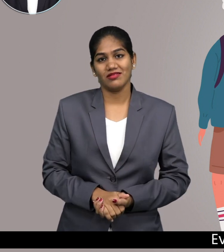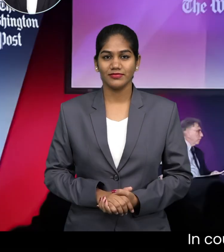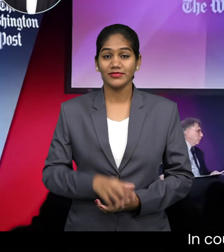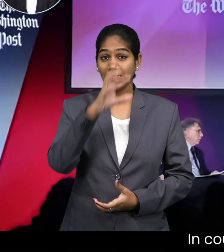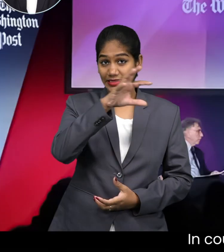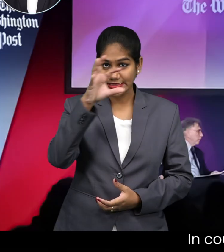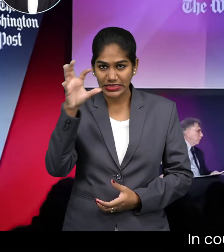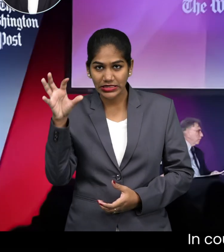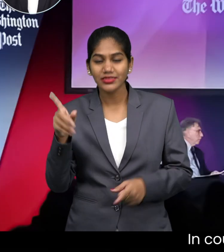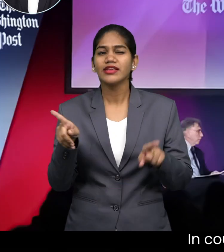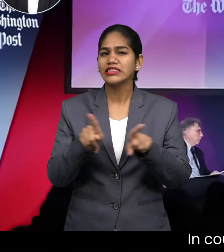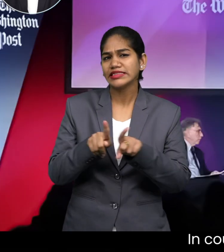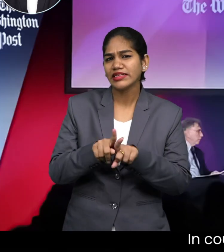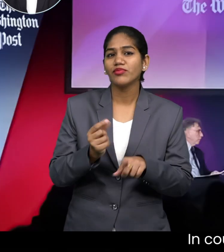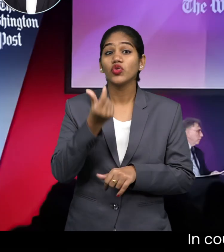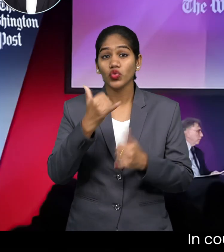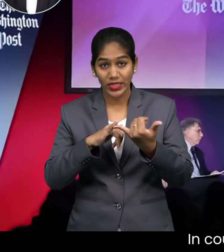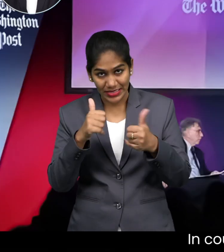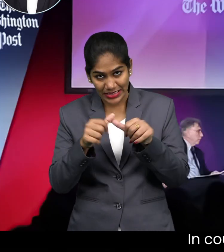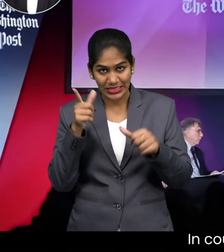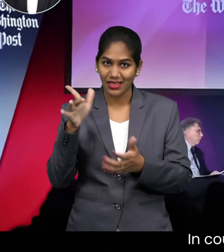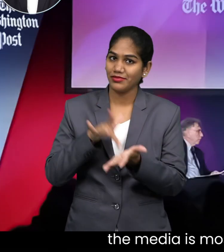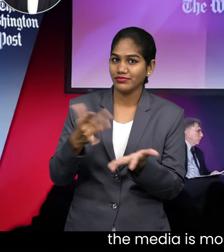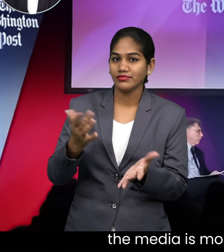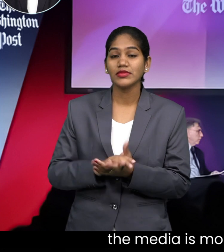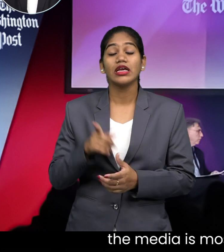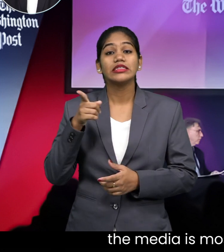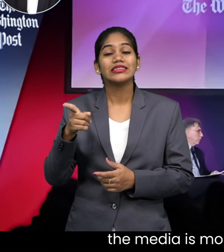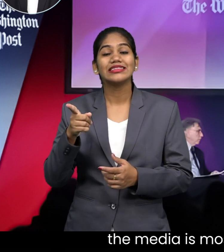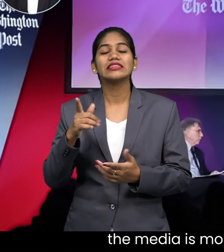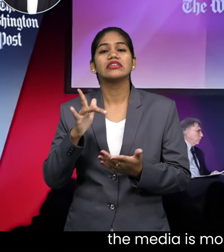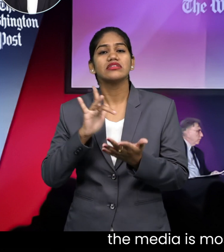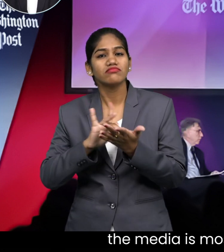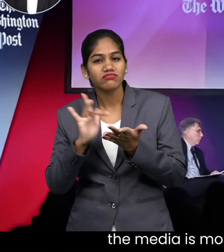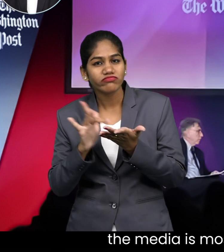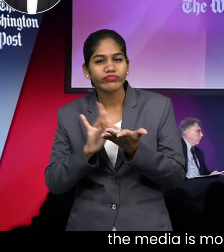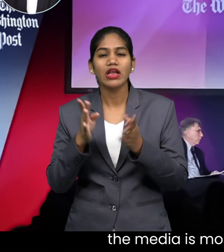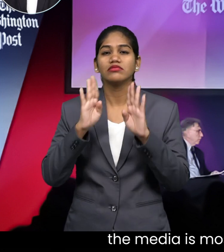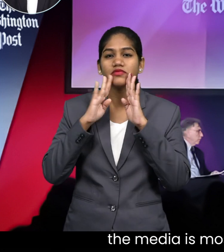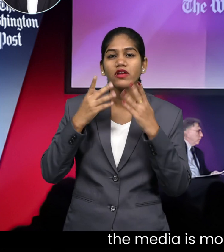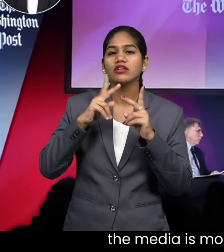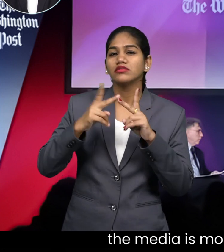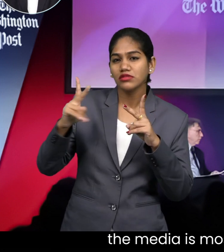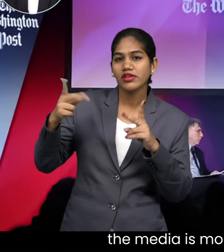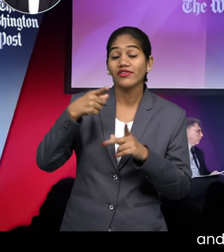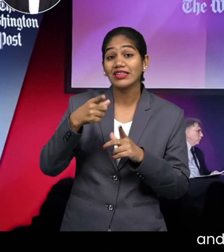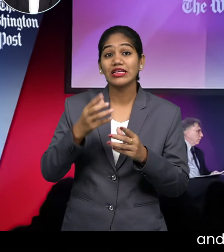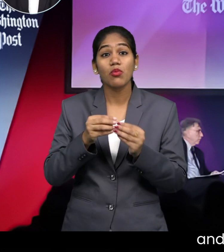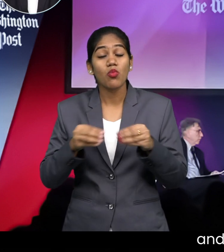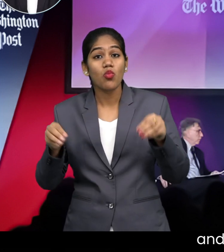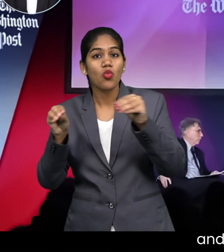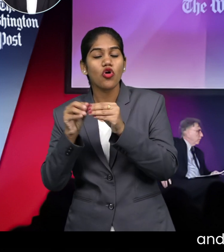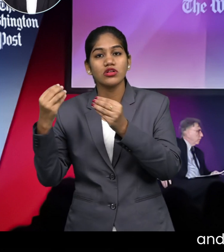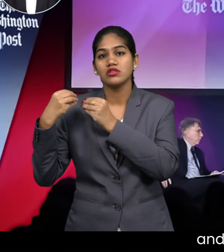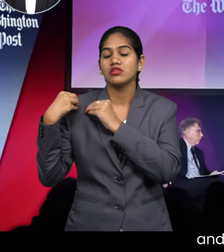In countries like the USA, the media is mostly owned by rich companies or